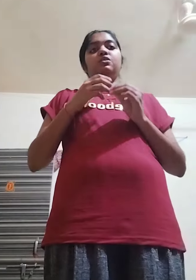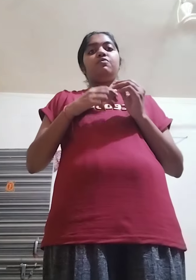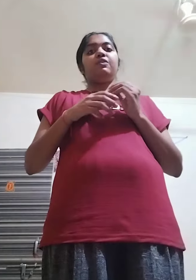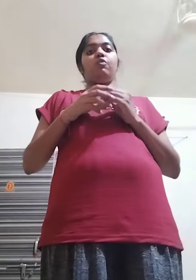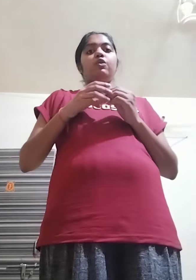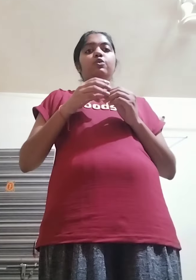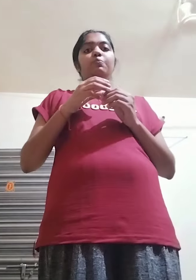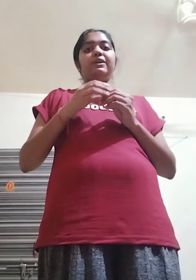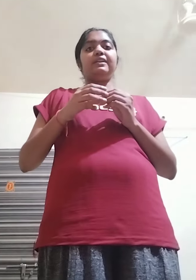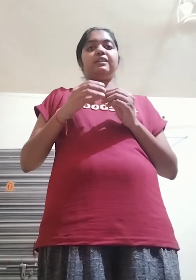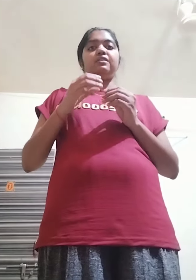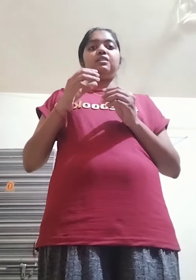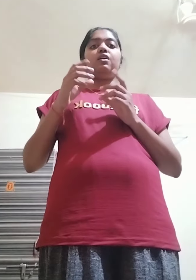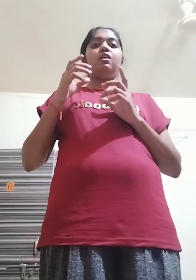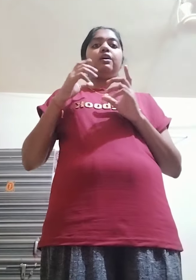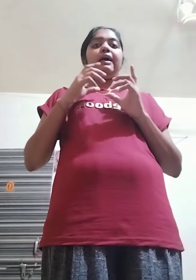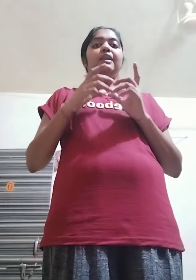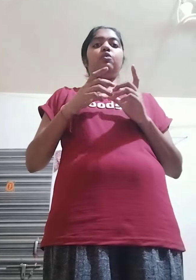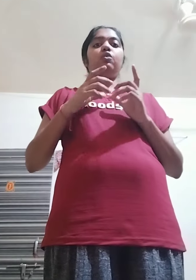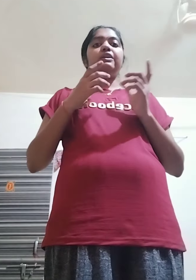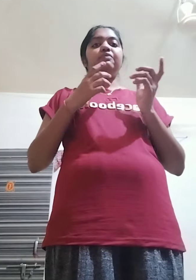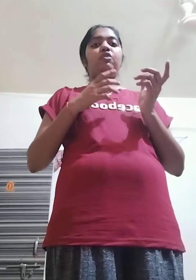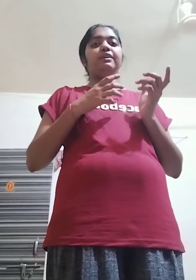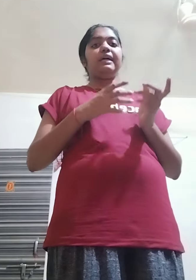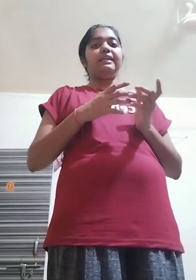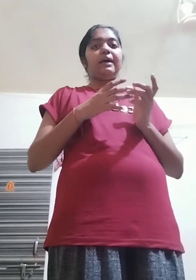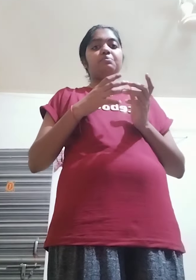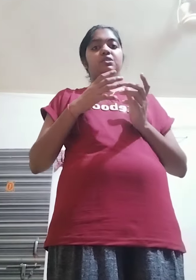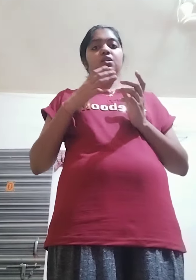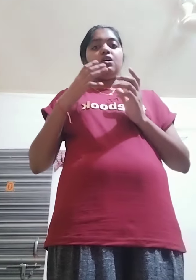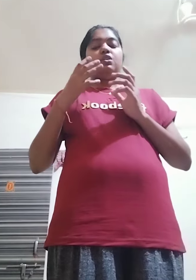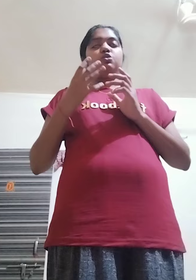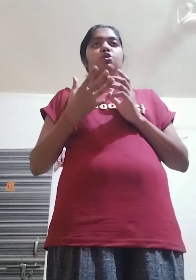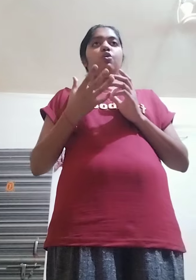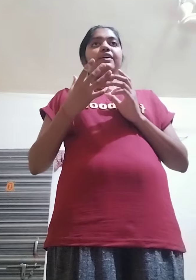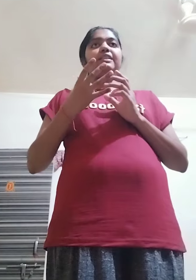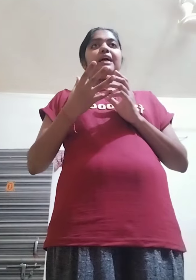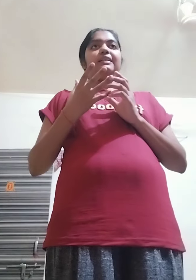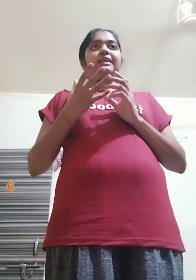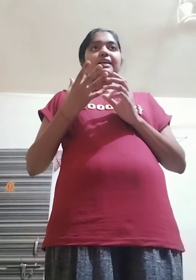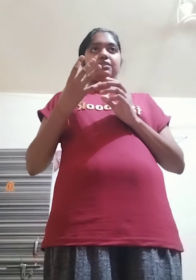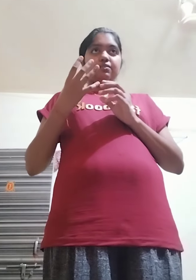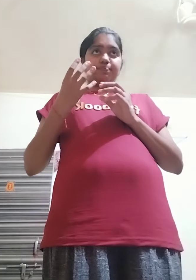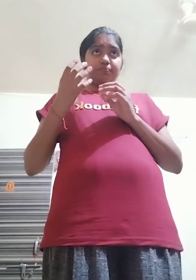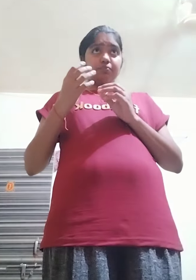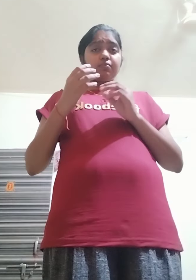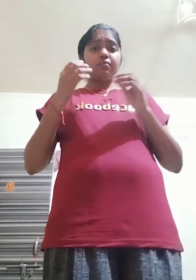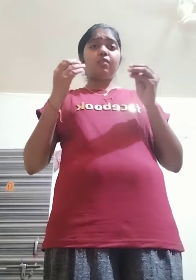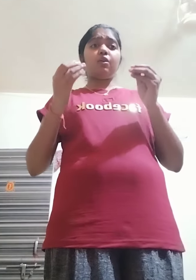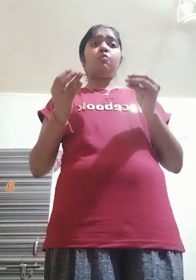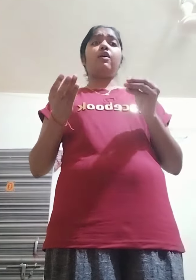we want to print the hello for 10 times. So in that case, what